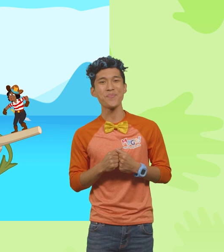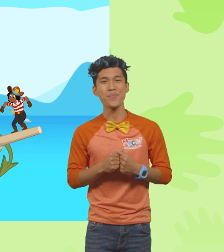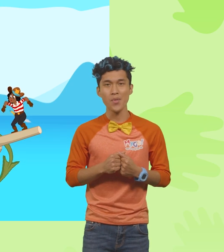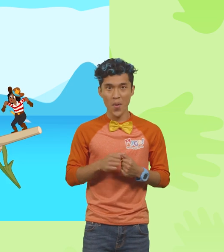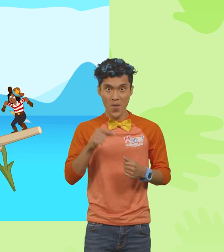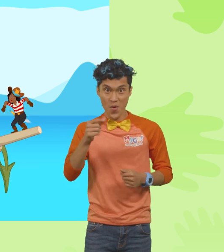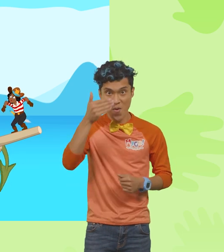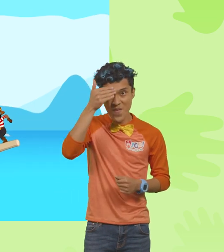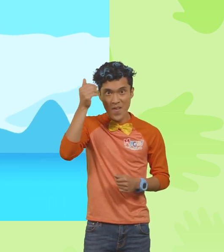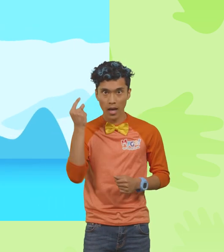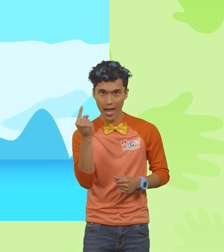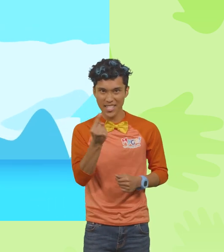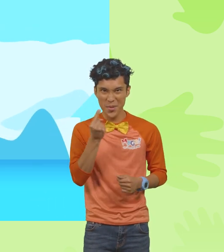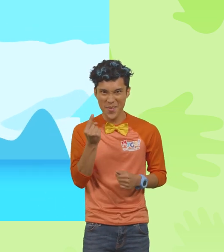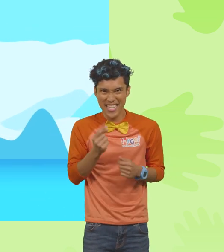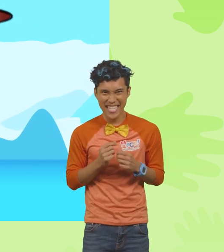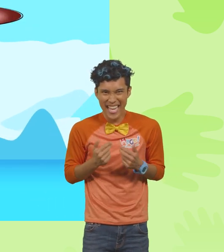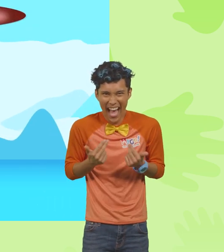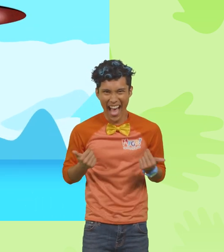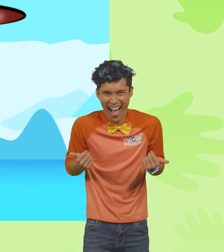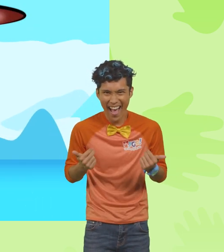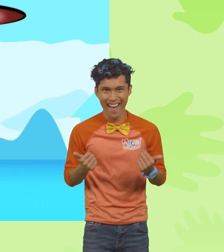Aren't you forgetting someone?